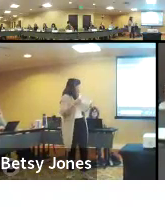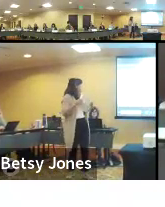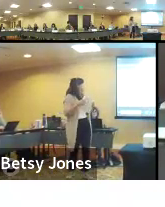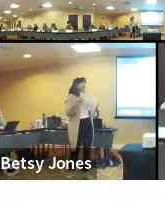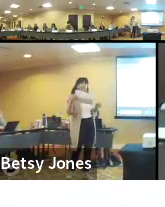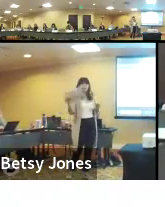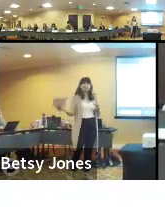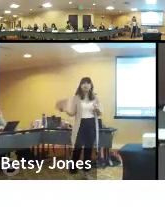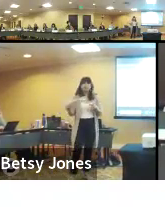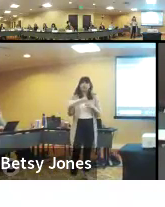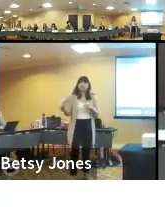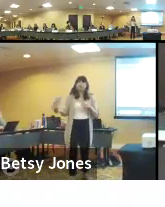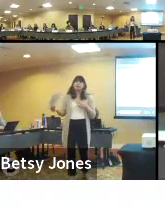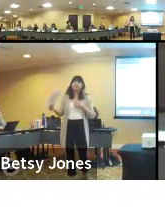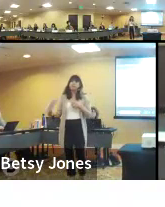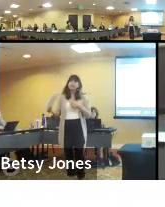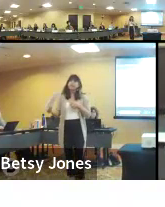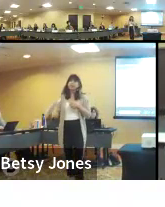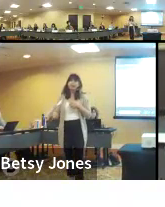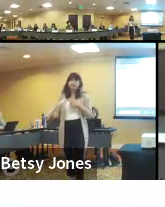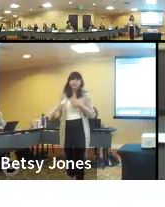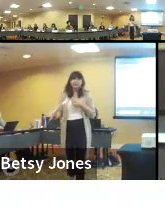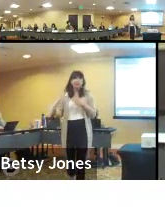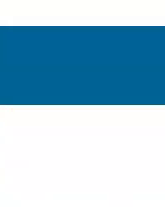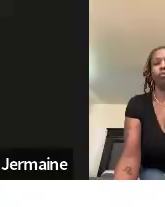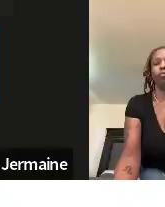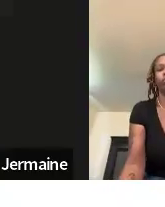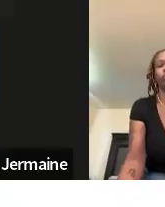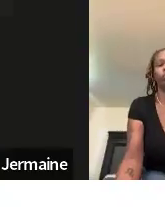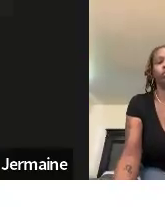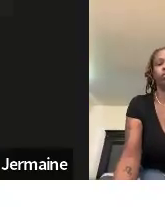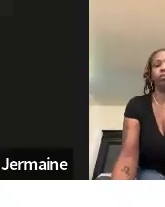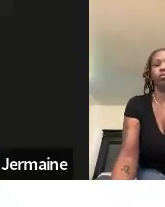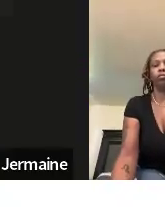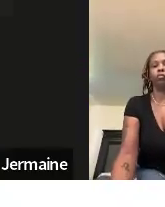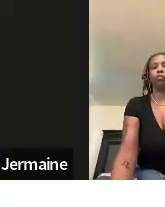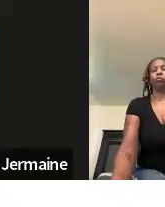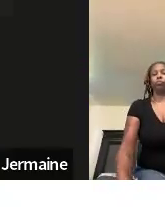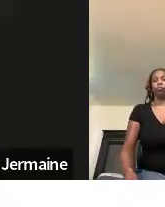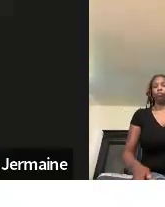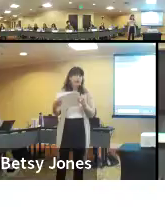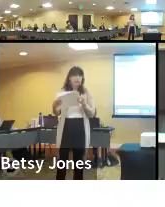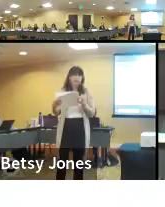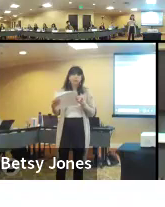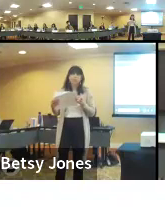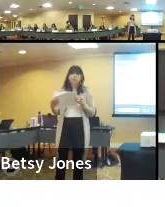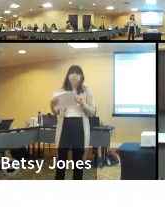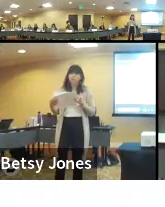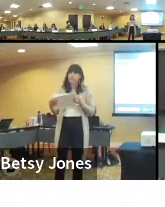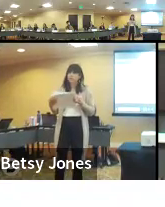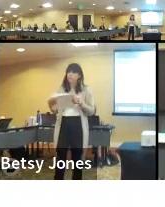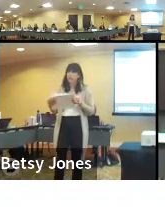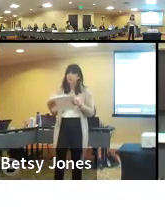committee. And then, as I said, we're going to learn about the unique needs of people with intellectual and developmental or